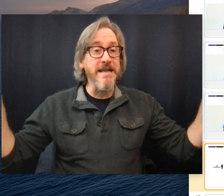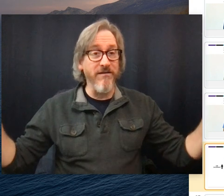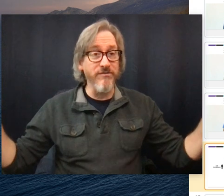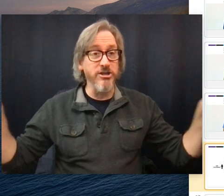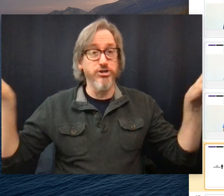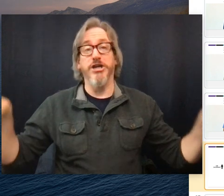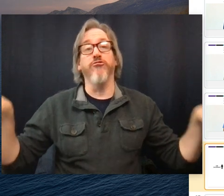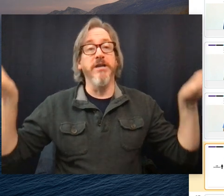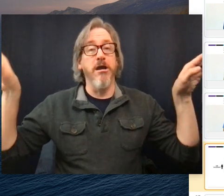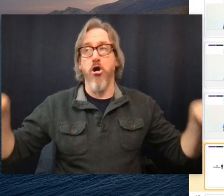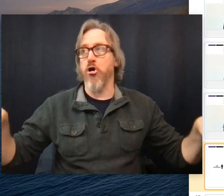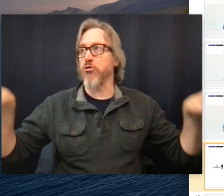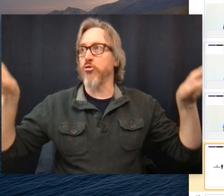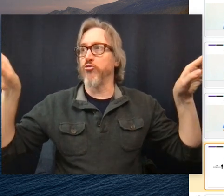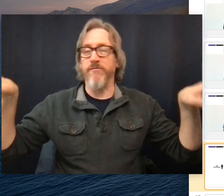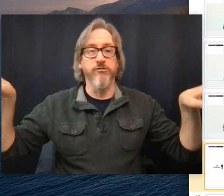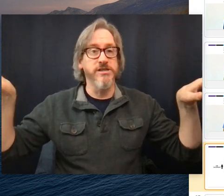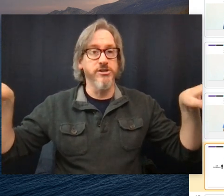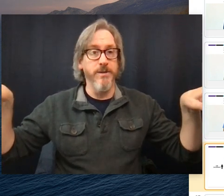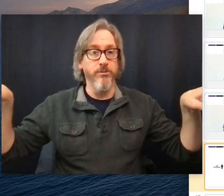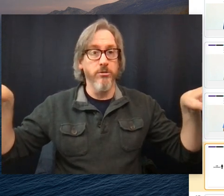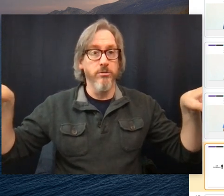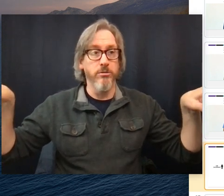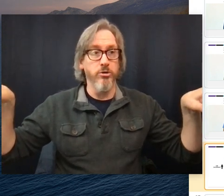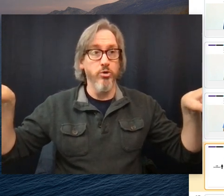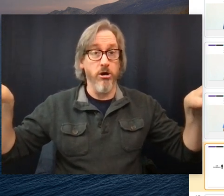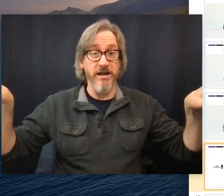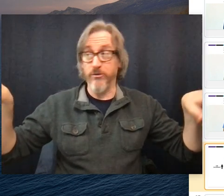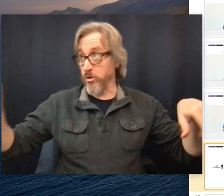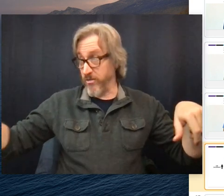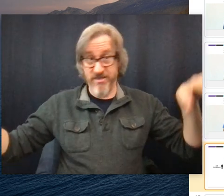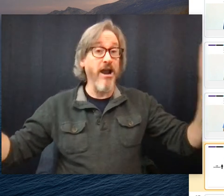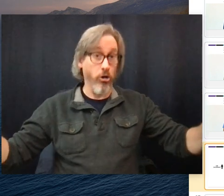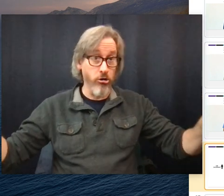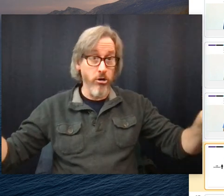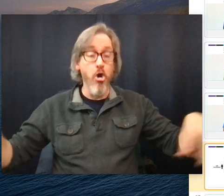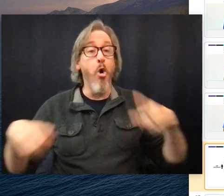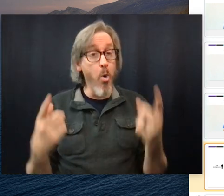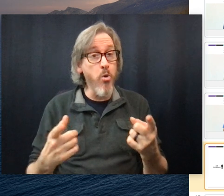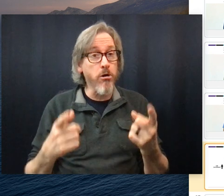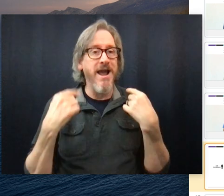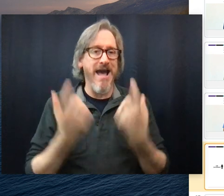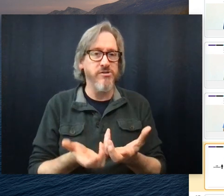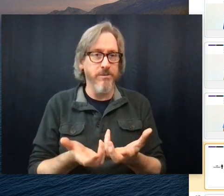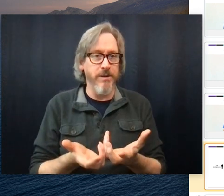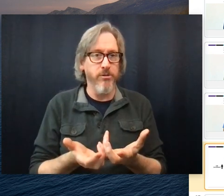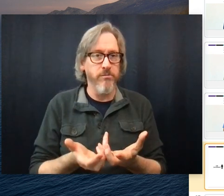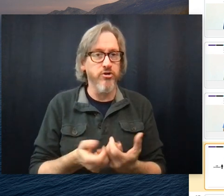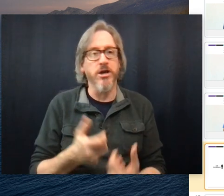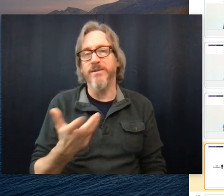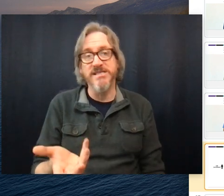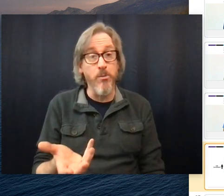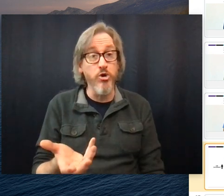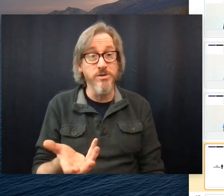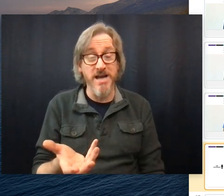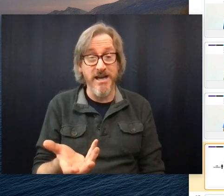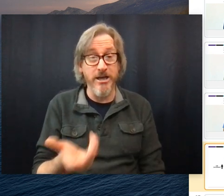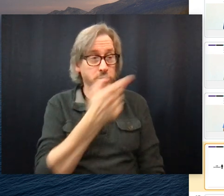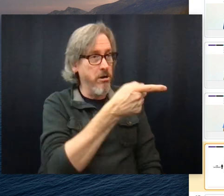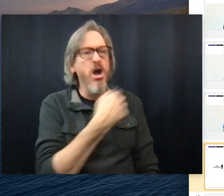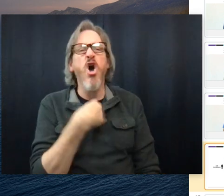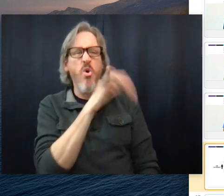Right and left generally are references to people who are either there or absent people. If you're talking about someone